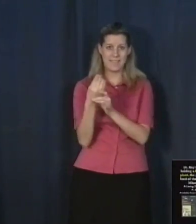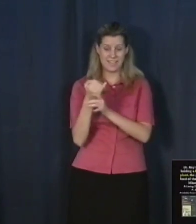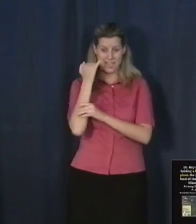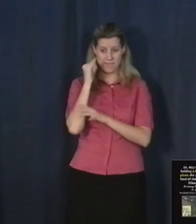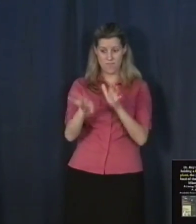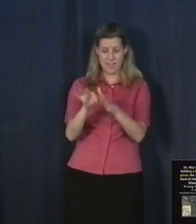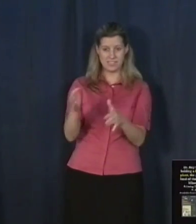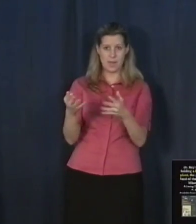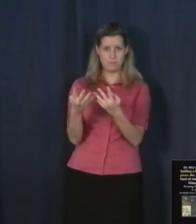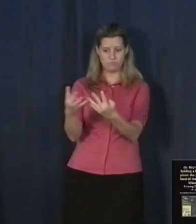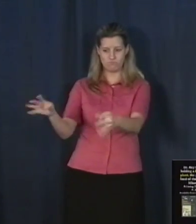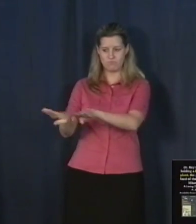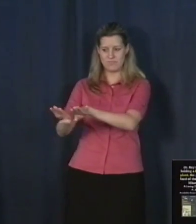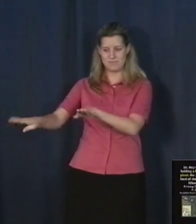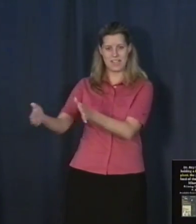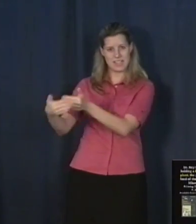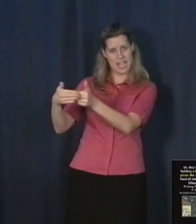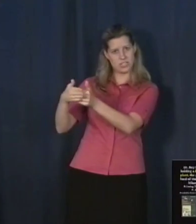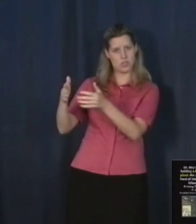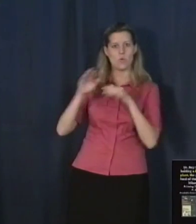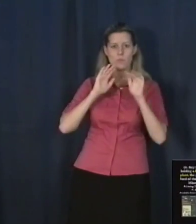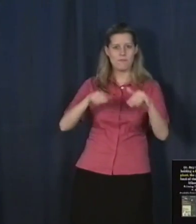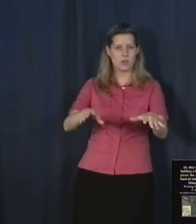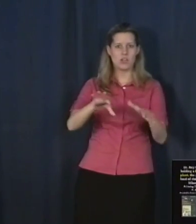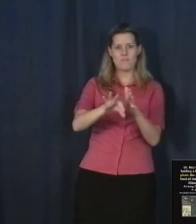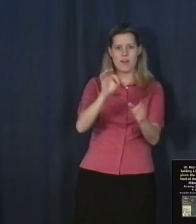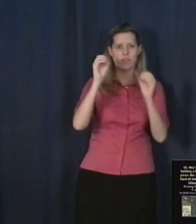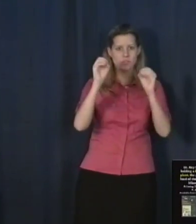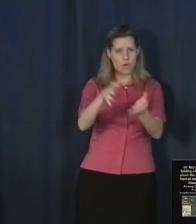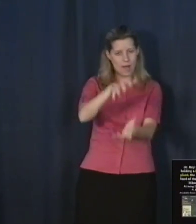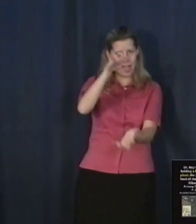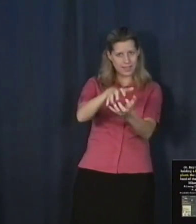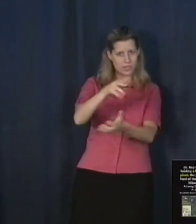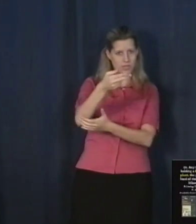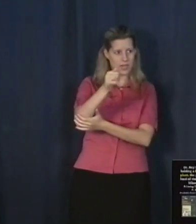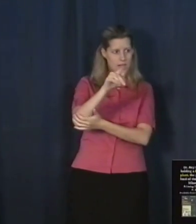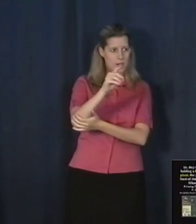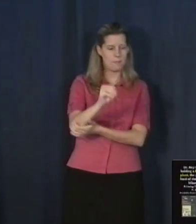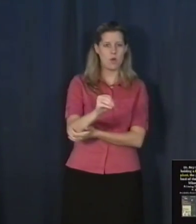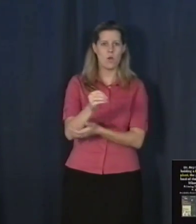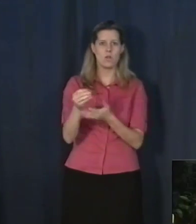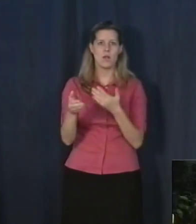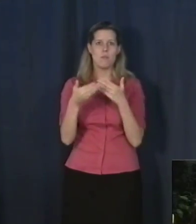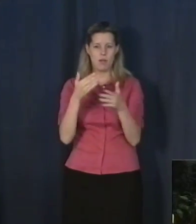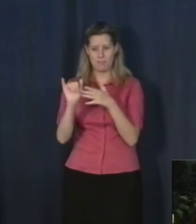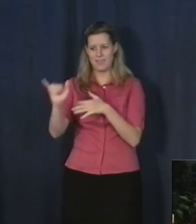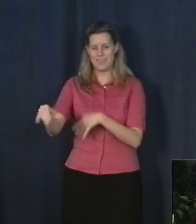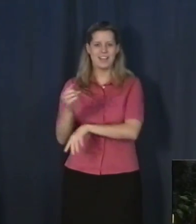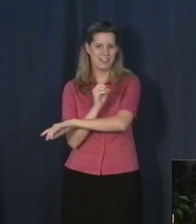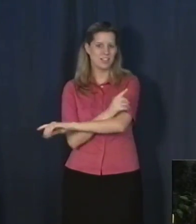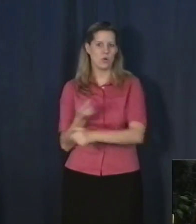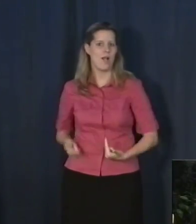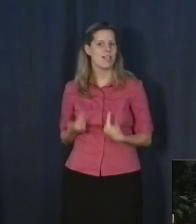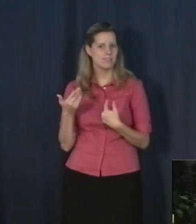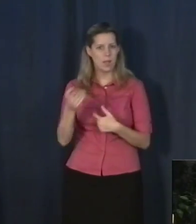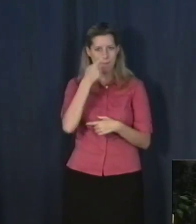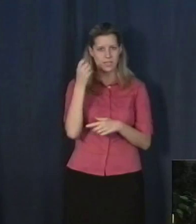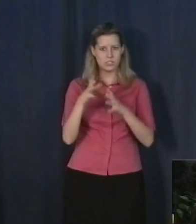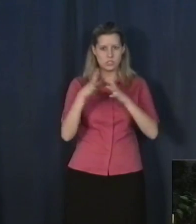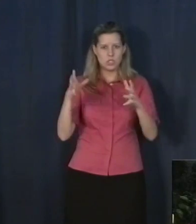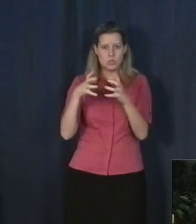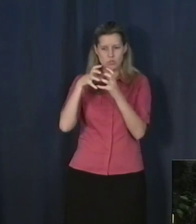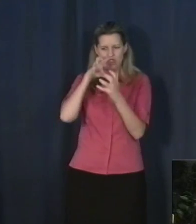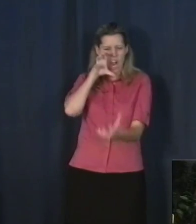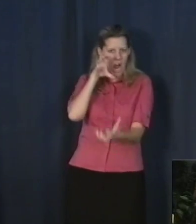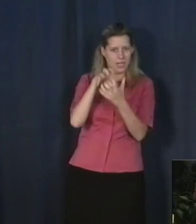side of the river and you find there are no alligators or hippos, probably Mokele Mbembe lives there. Because